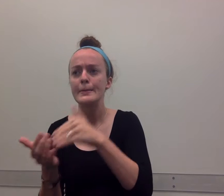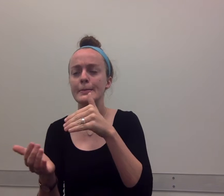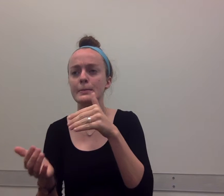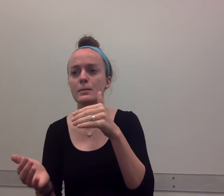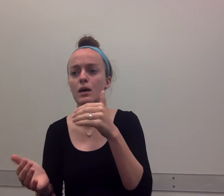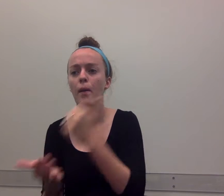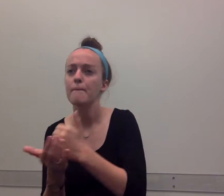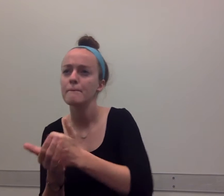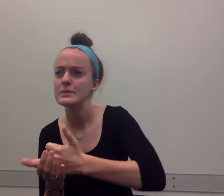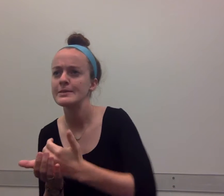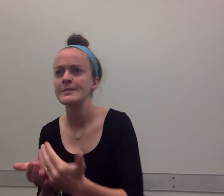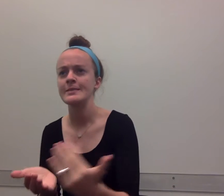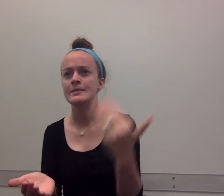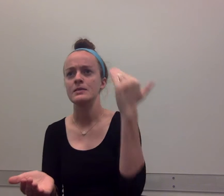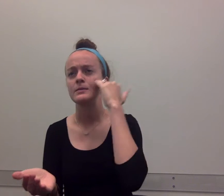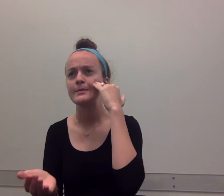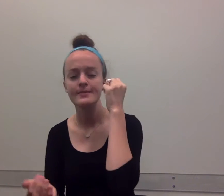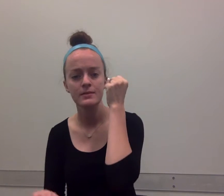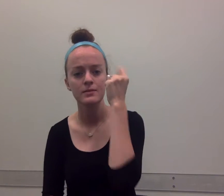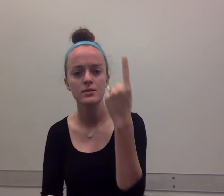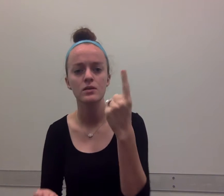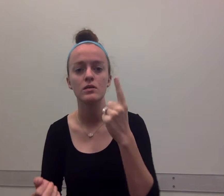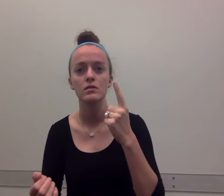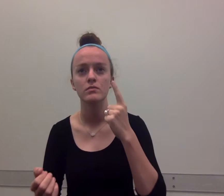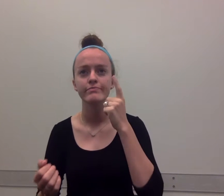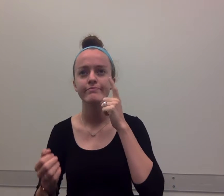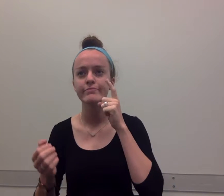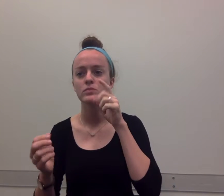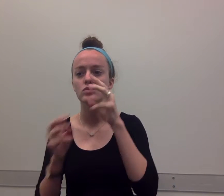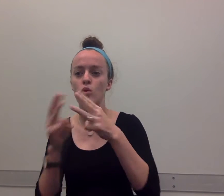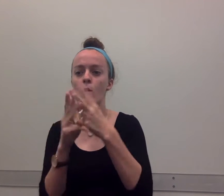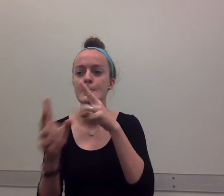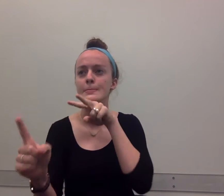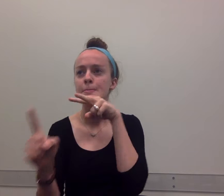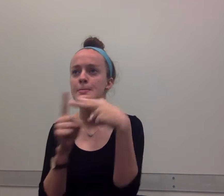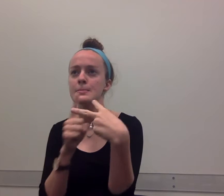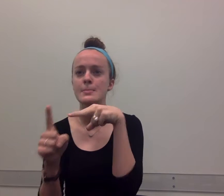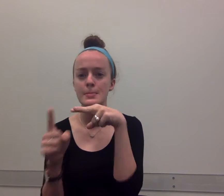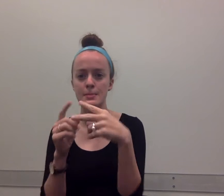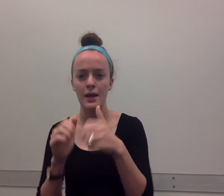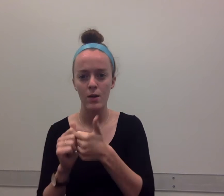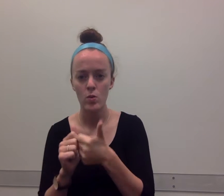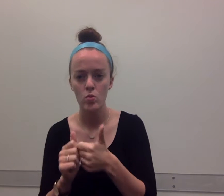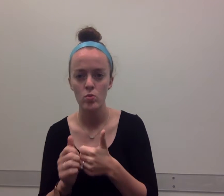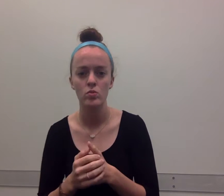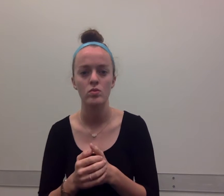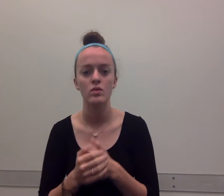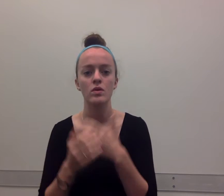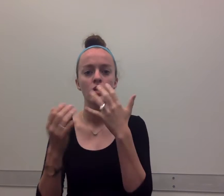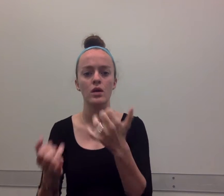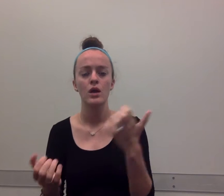a legal lens. You look at what's going on around you, and you become more aware of the issues